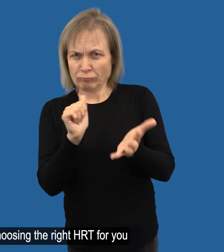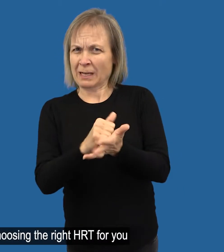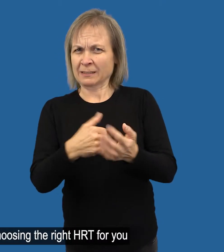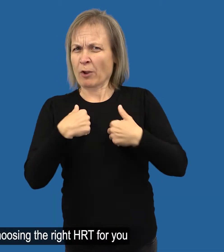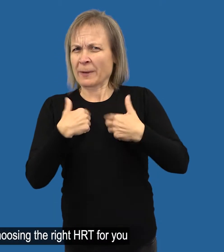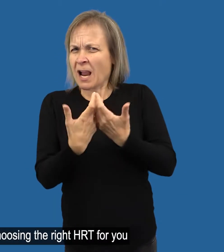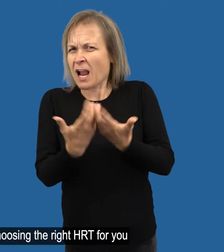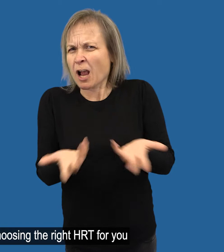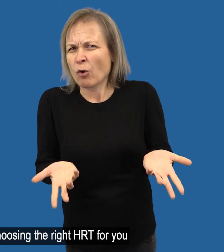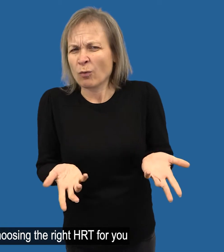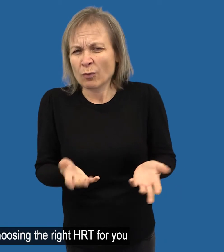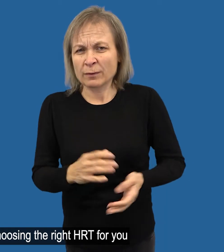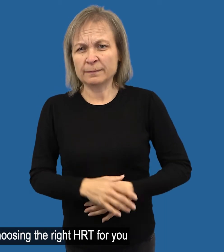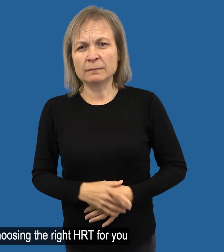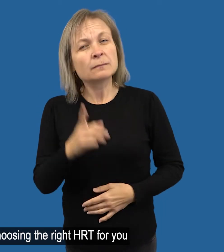Choosing the right HRT for you.